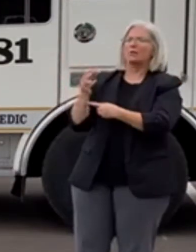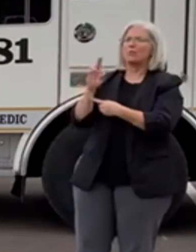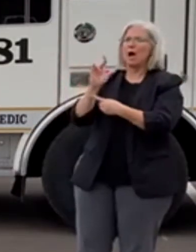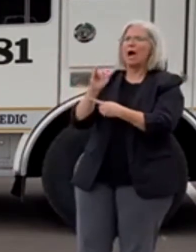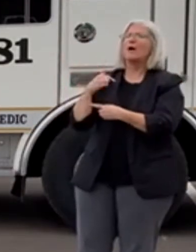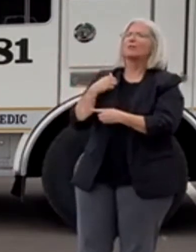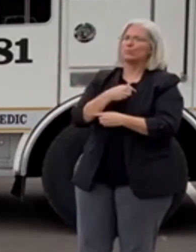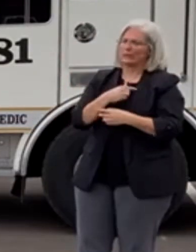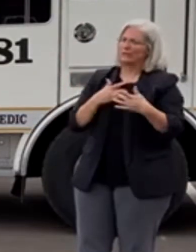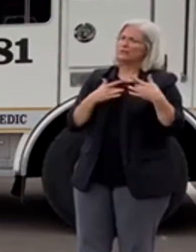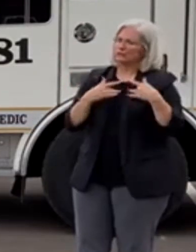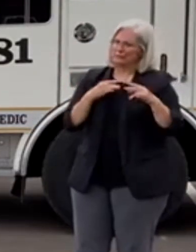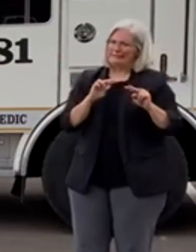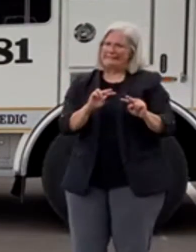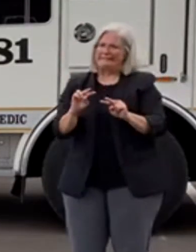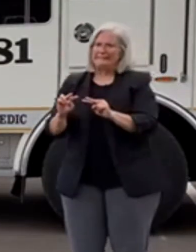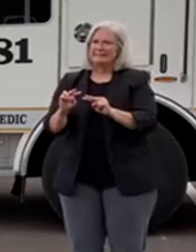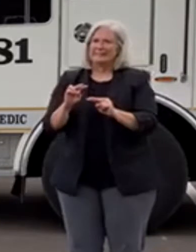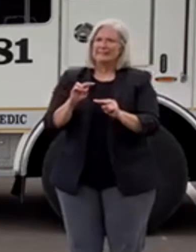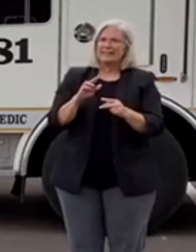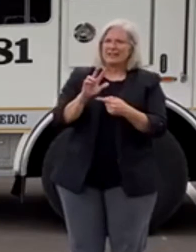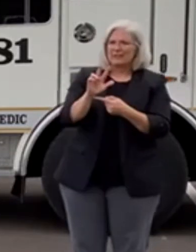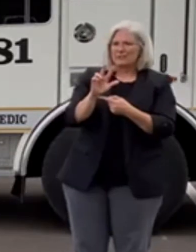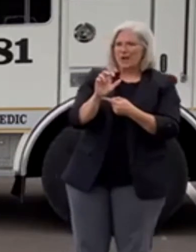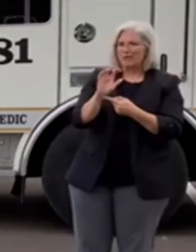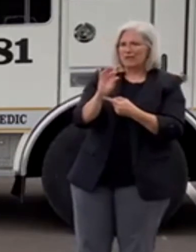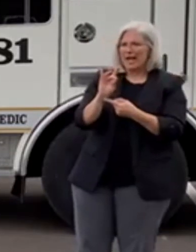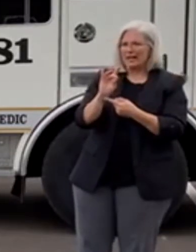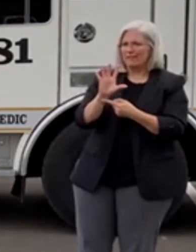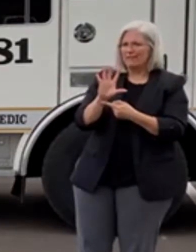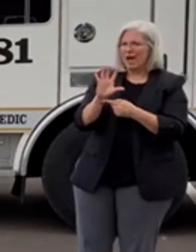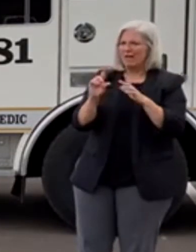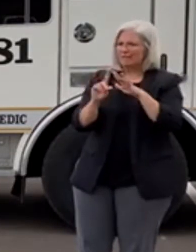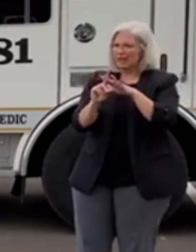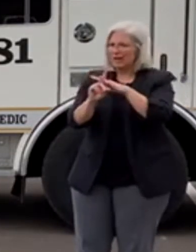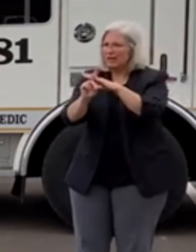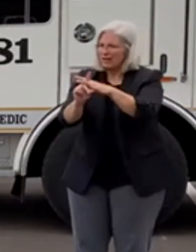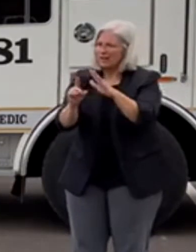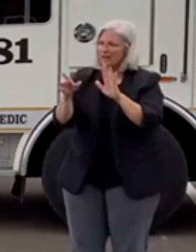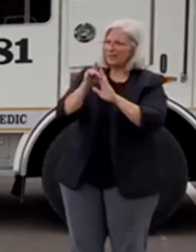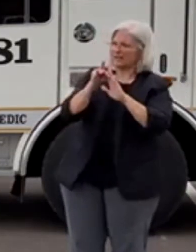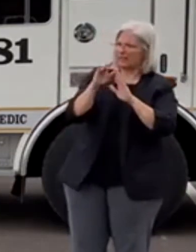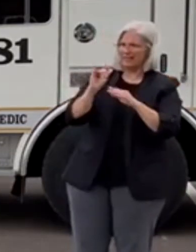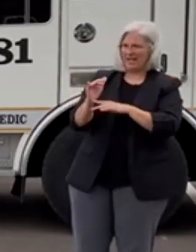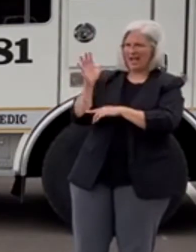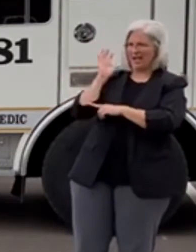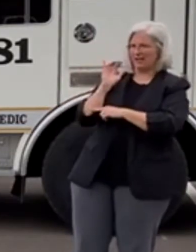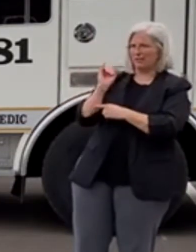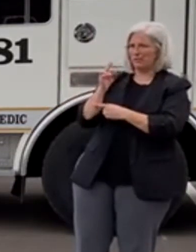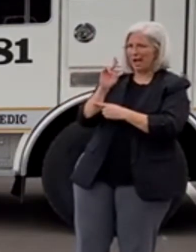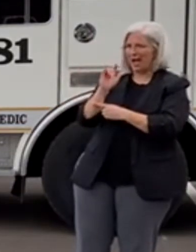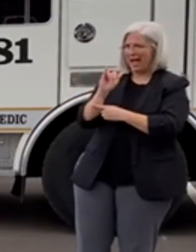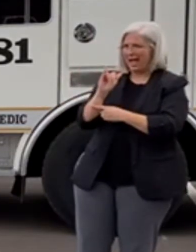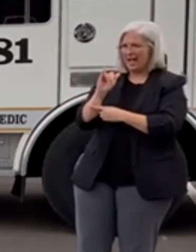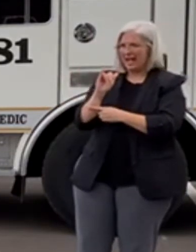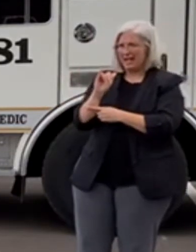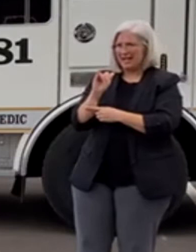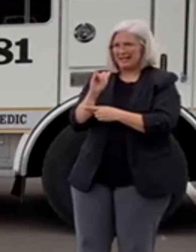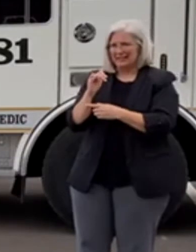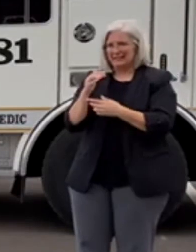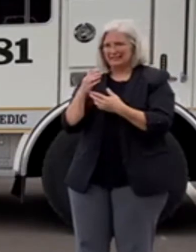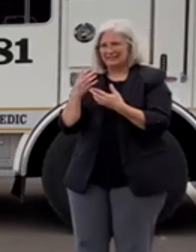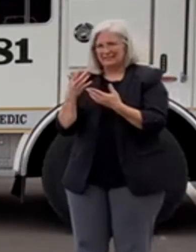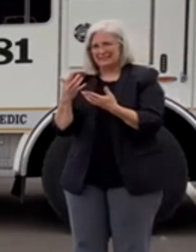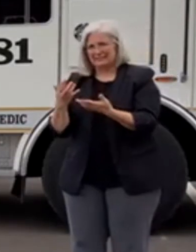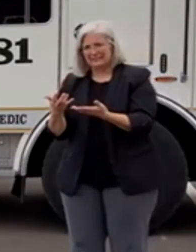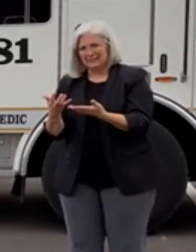saw 385 cases as a maximum in July. And as James reported, and as we have seen, our